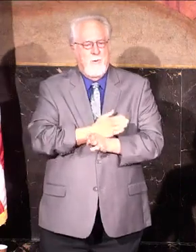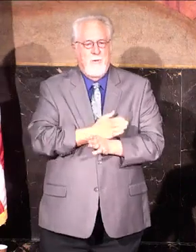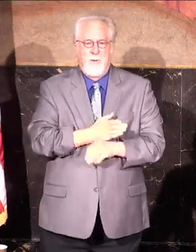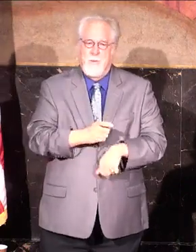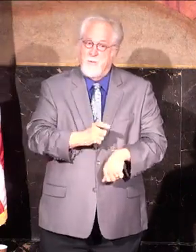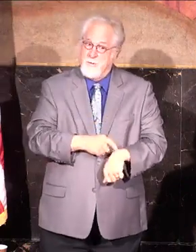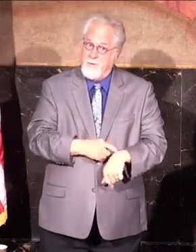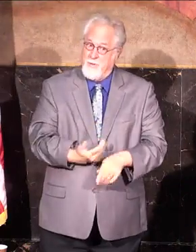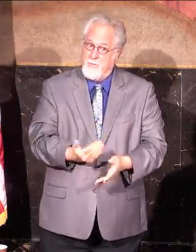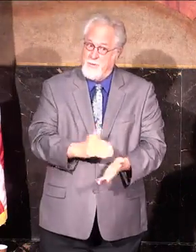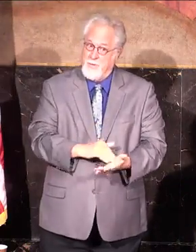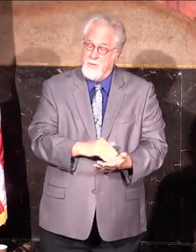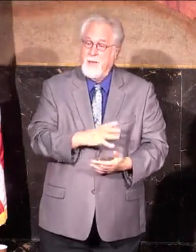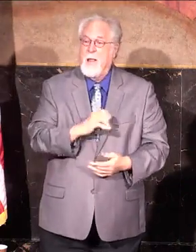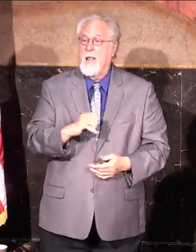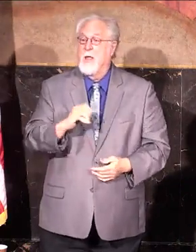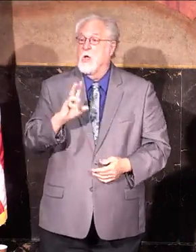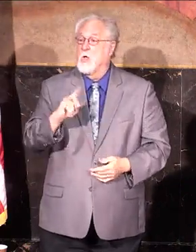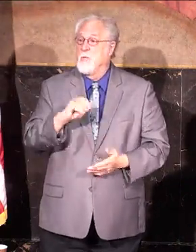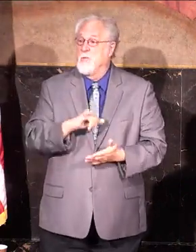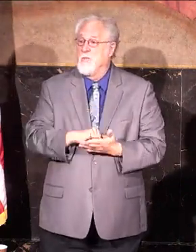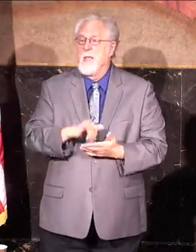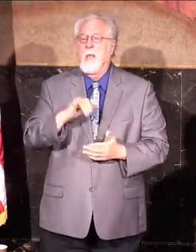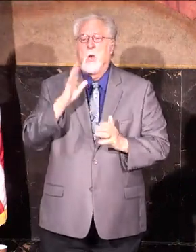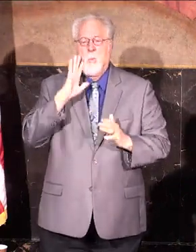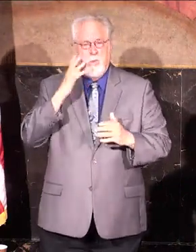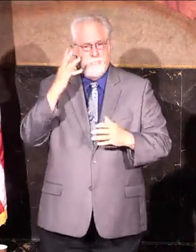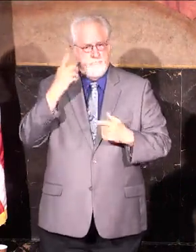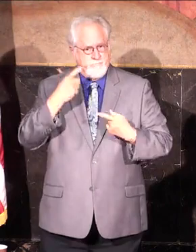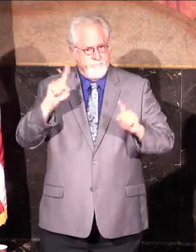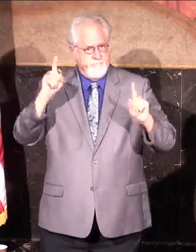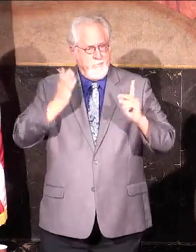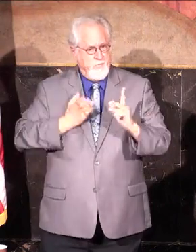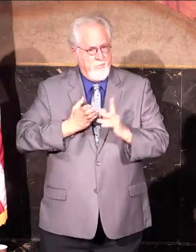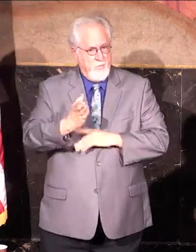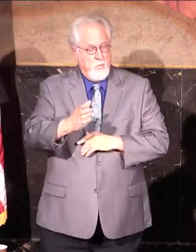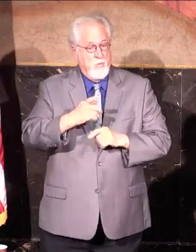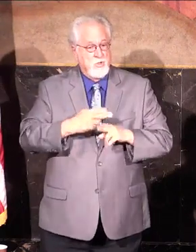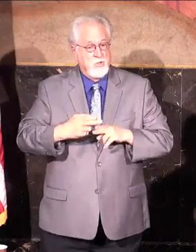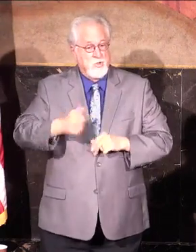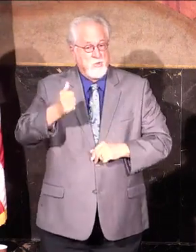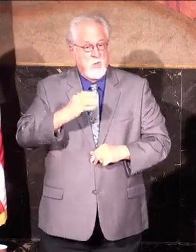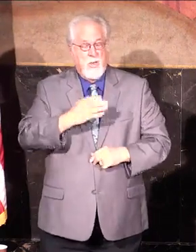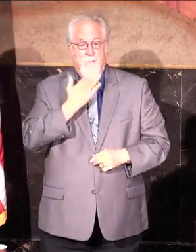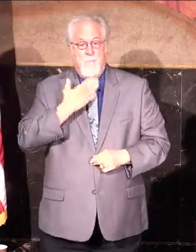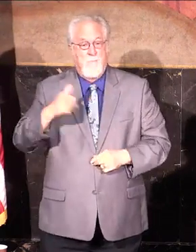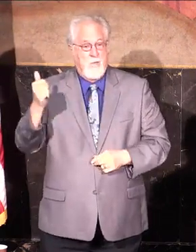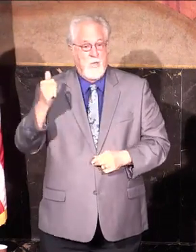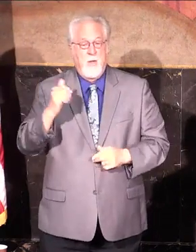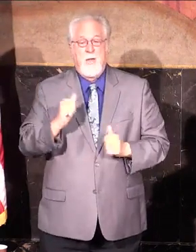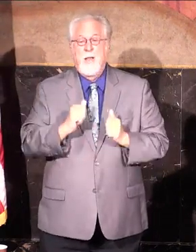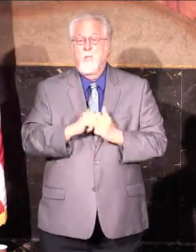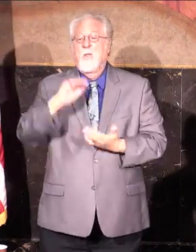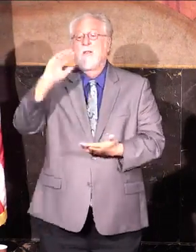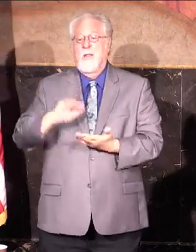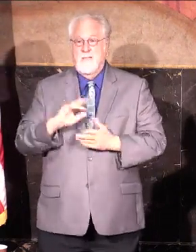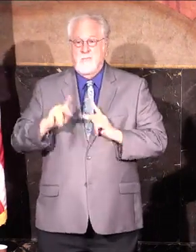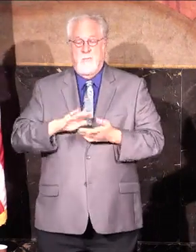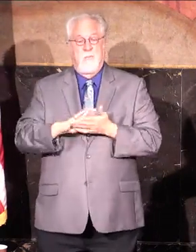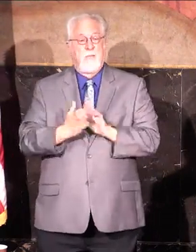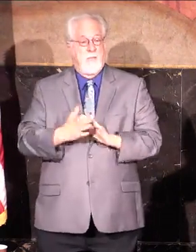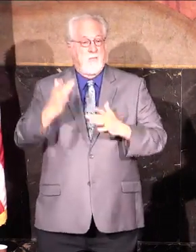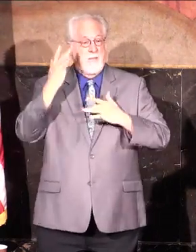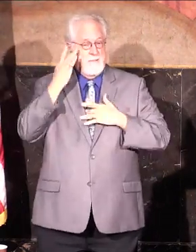again. And if we will do that, we're going to get through this sooner and better. And with less people becoming sick,